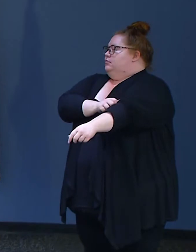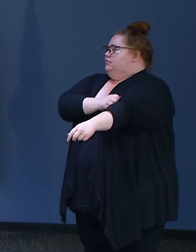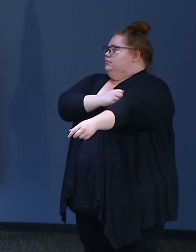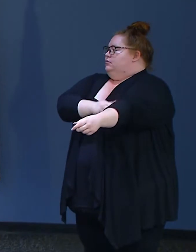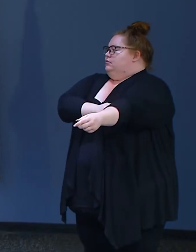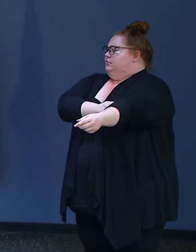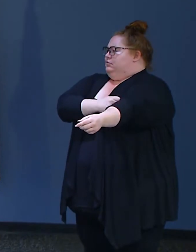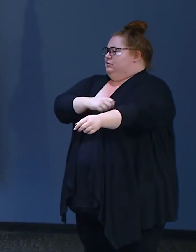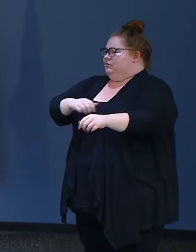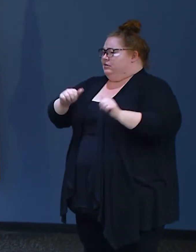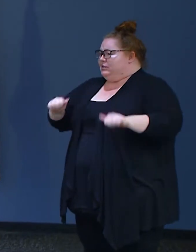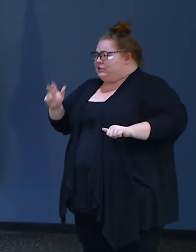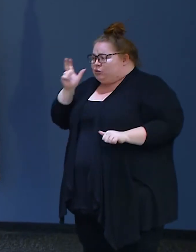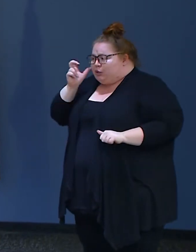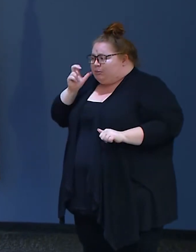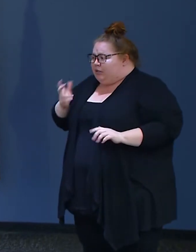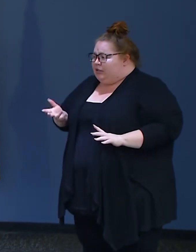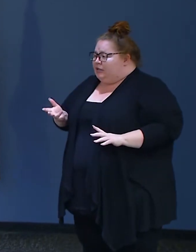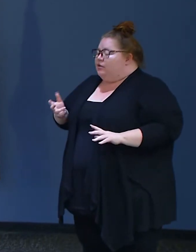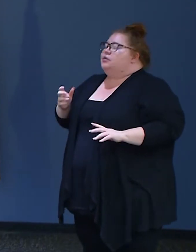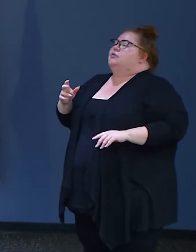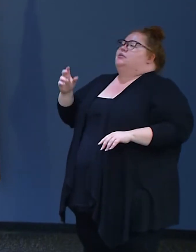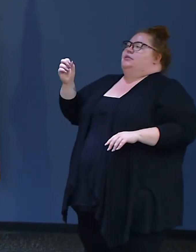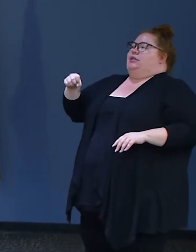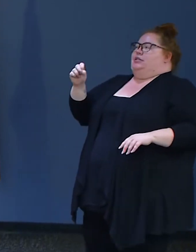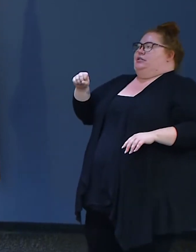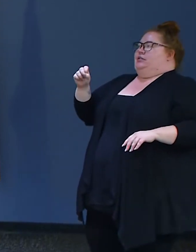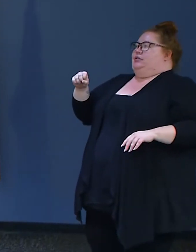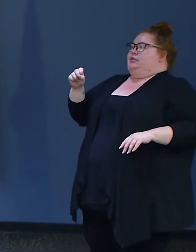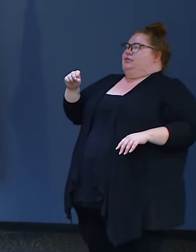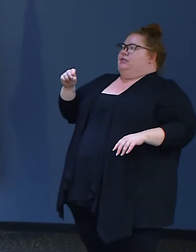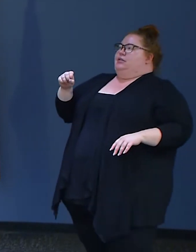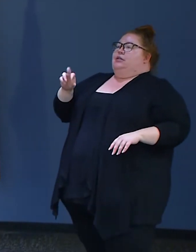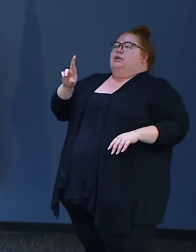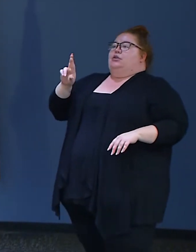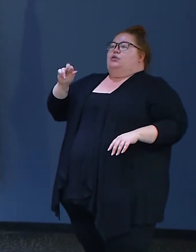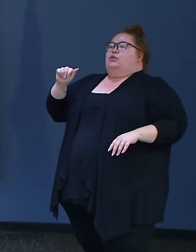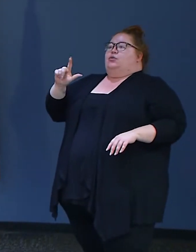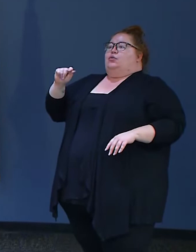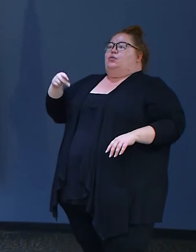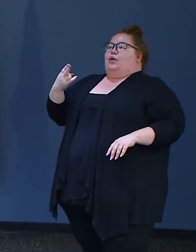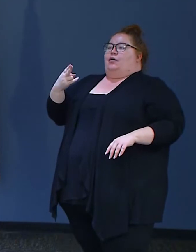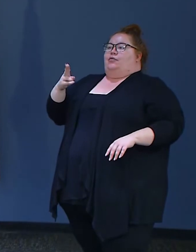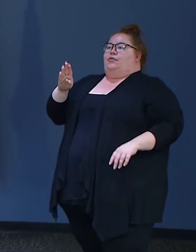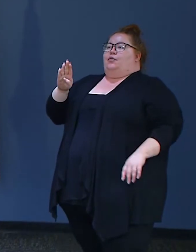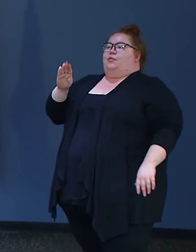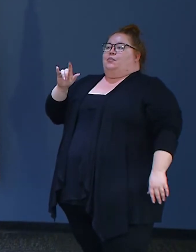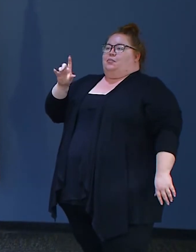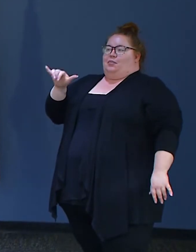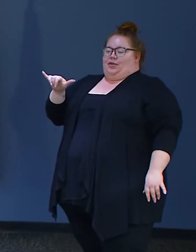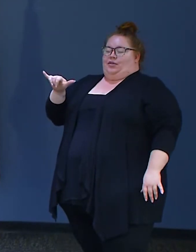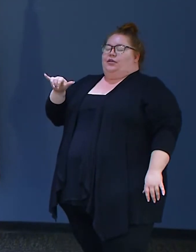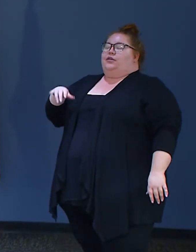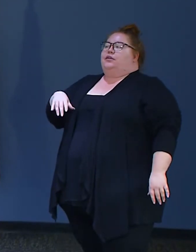Can you hear me, friends? Yes, Michelle. Good morning. This is Ralph David with Kern Radio. Hi, Ralph. Hi,